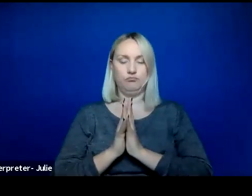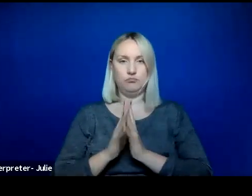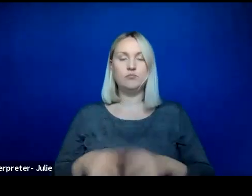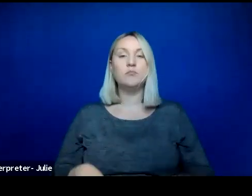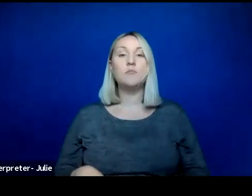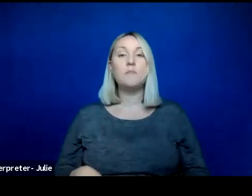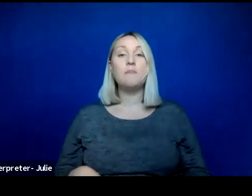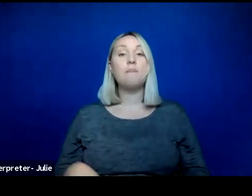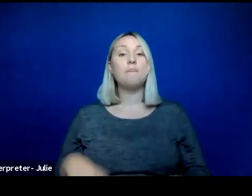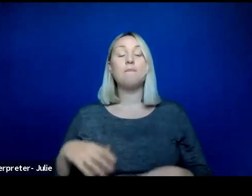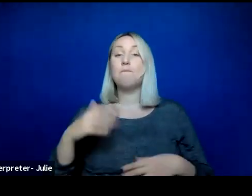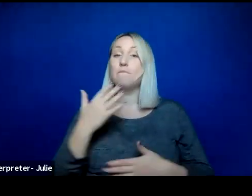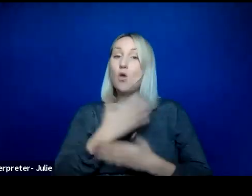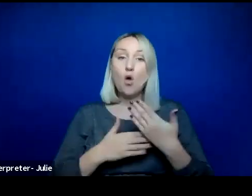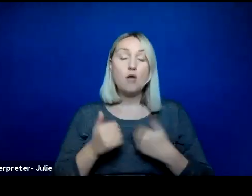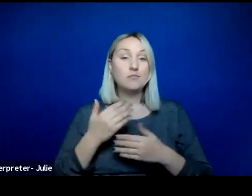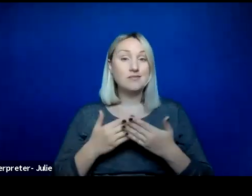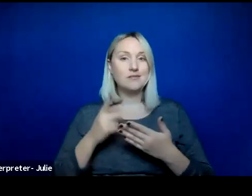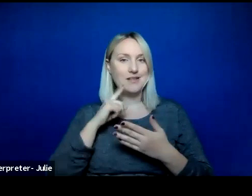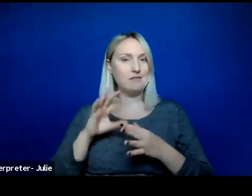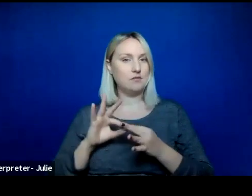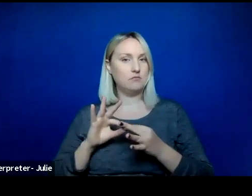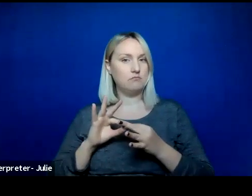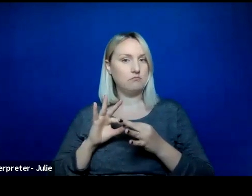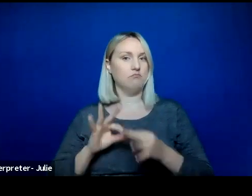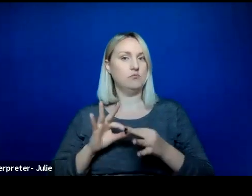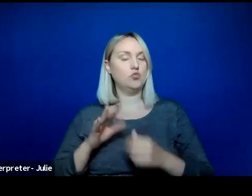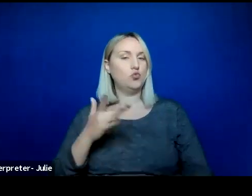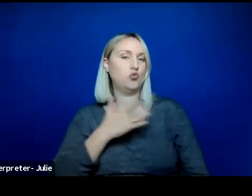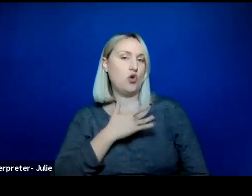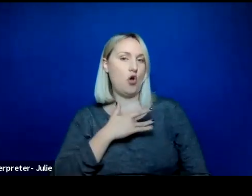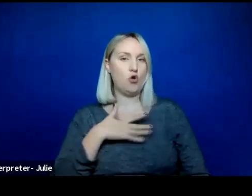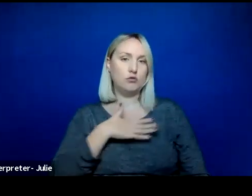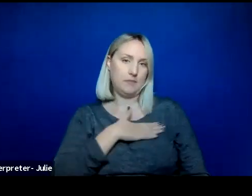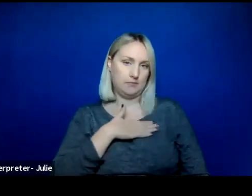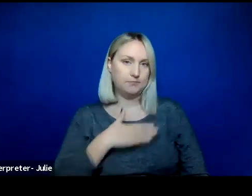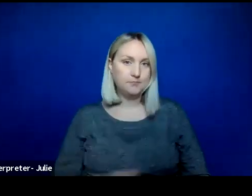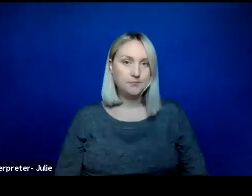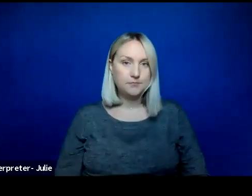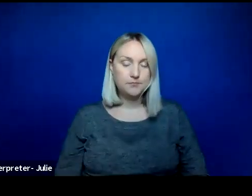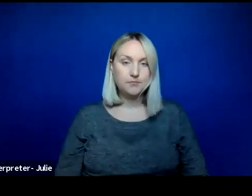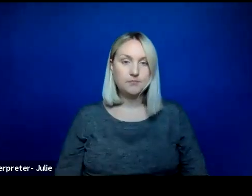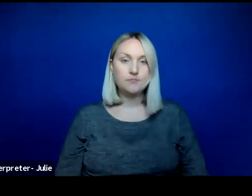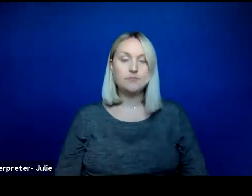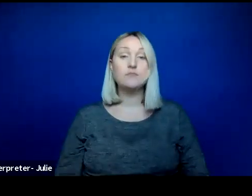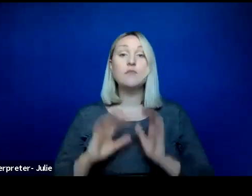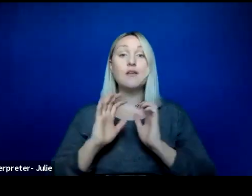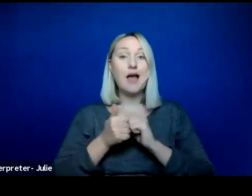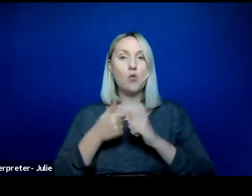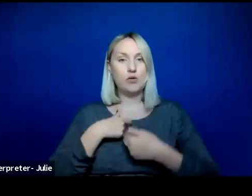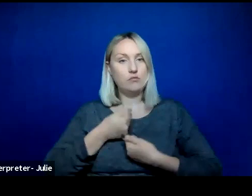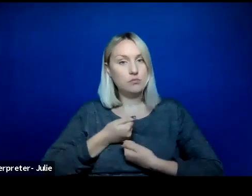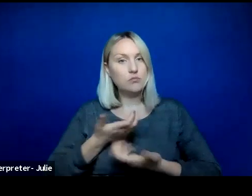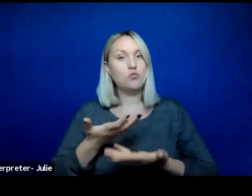and the hands can also be considered an extension of the heart space, a way that we can